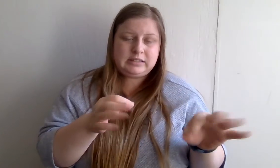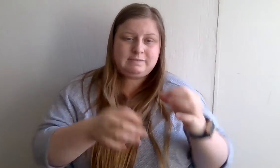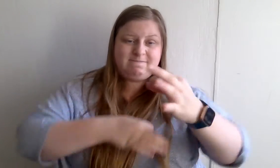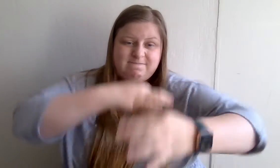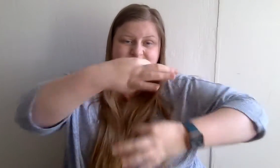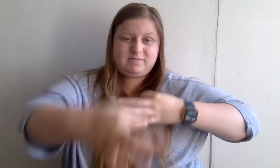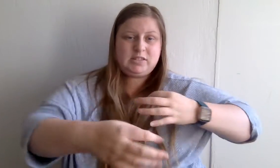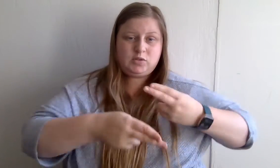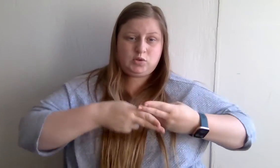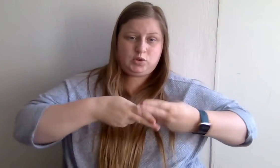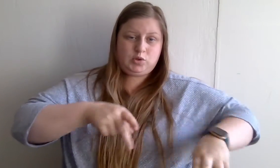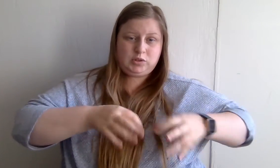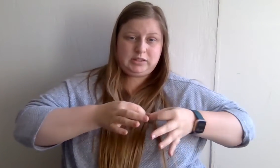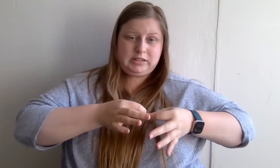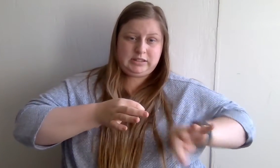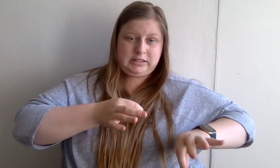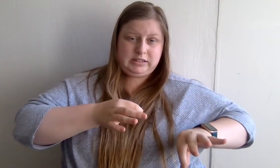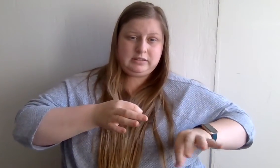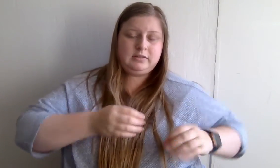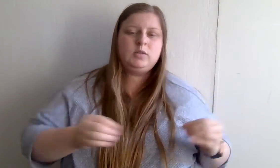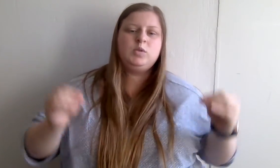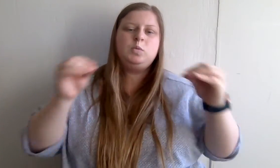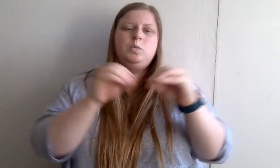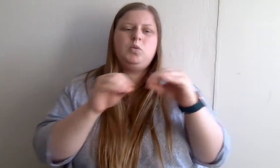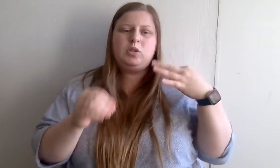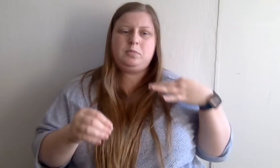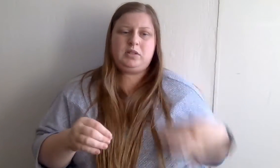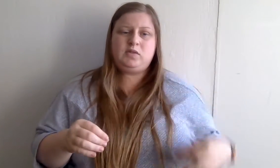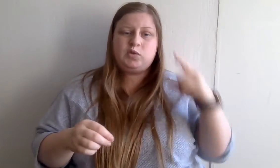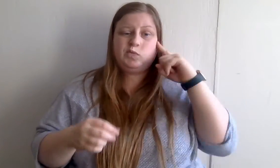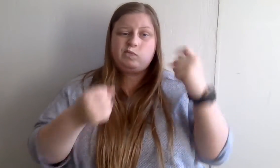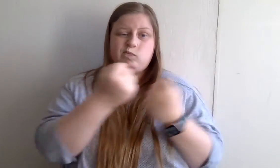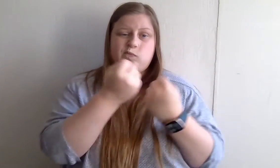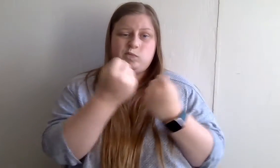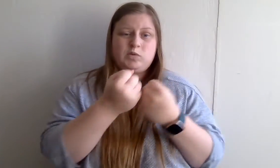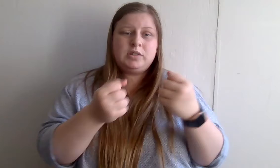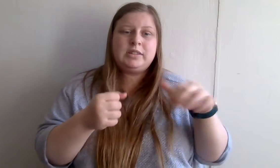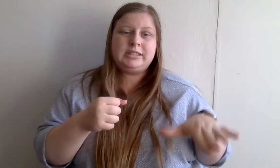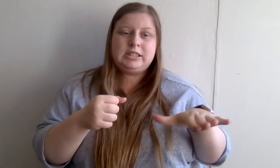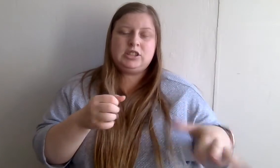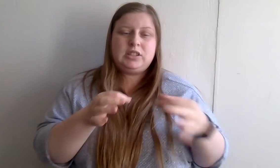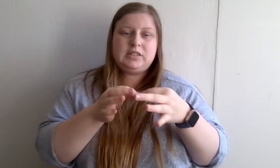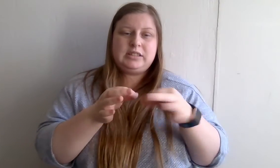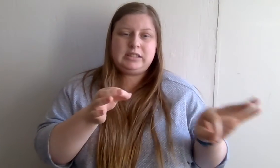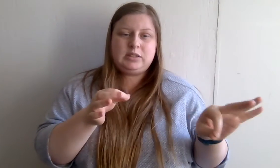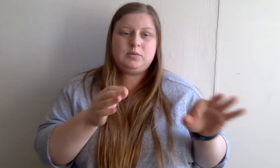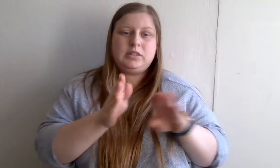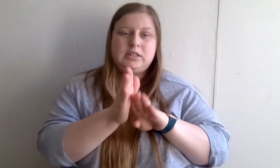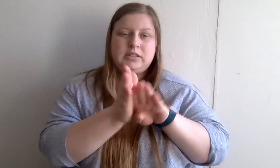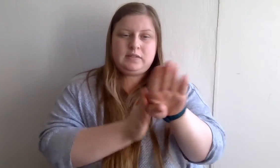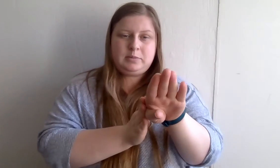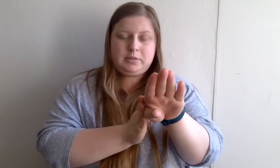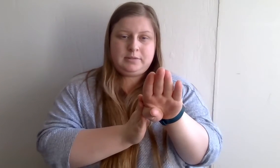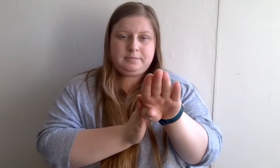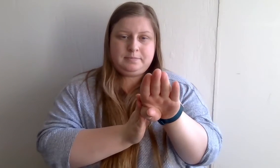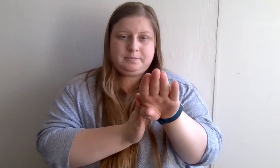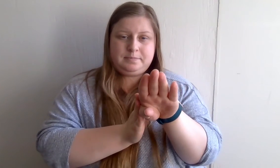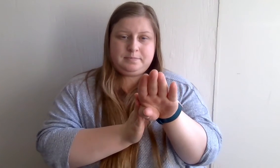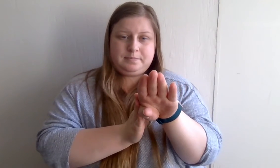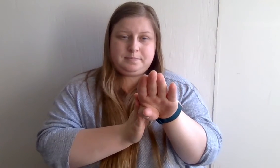sentences instead of short sentences, it will benefit the child more by providing